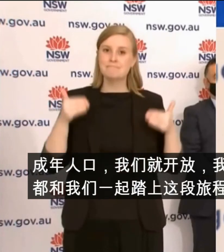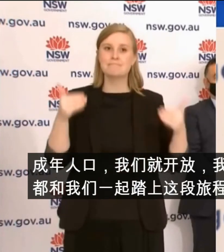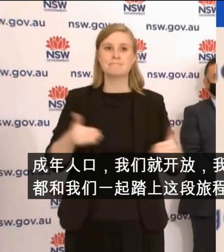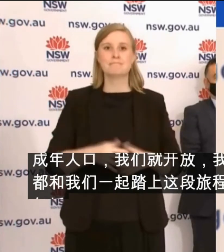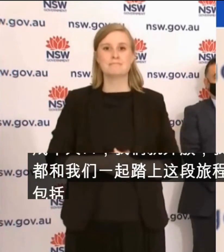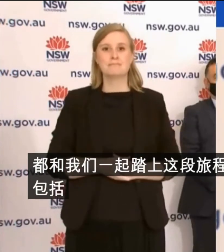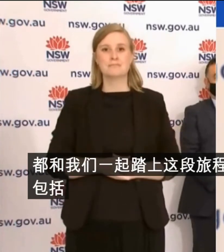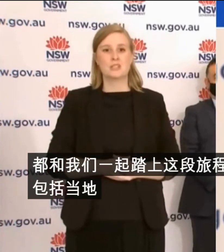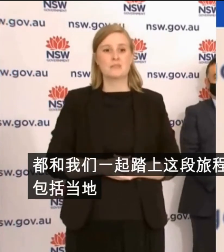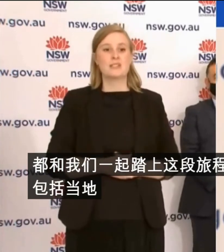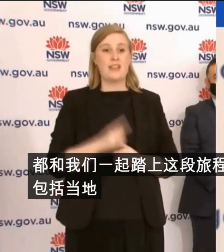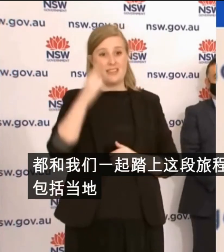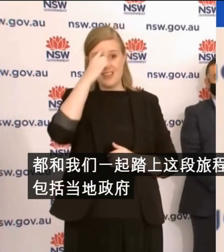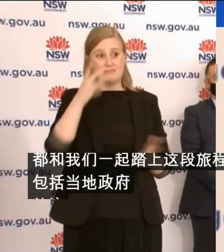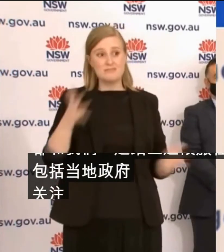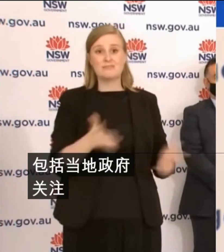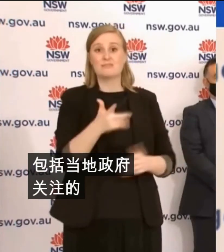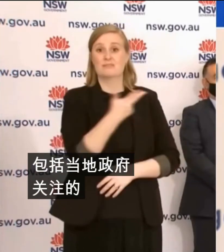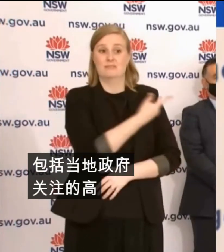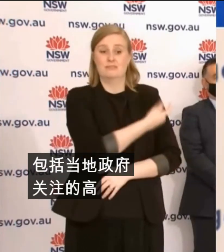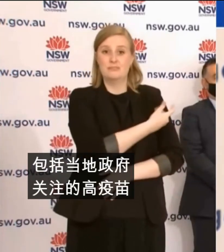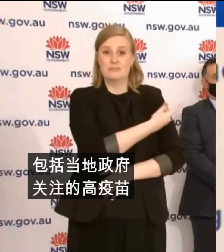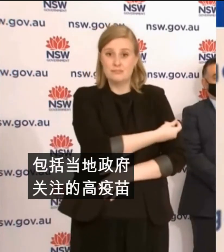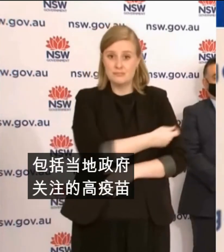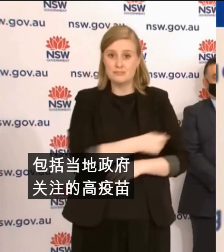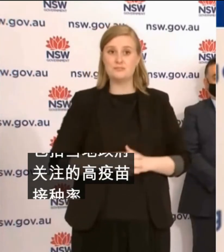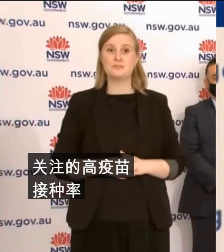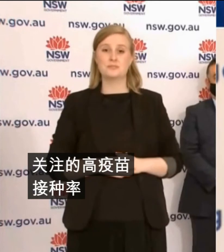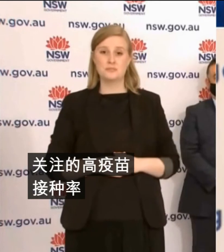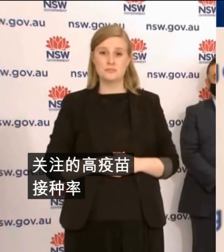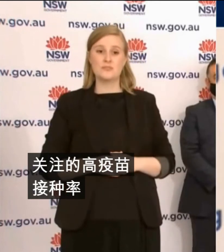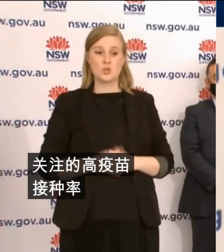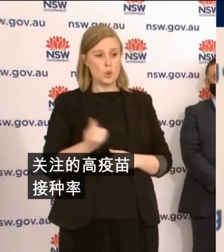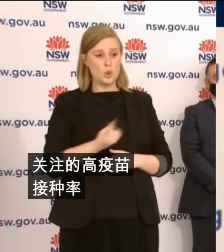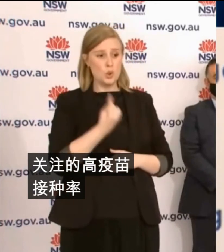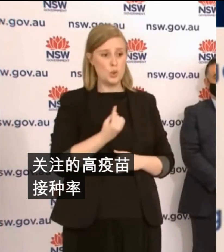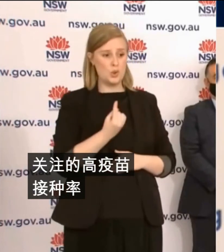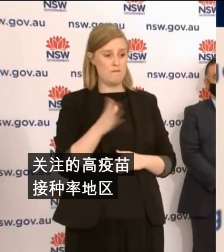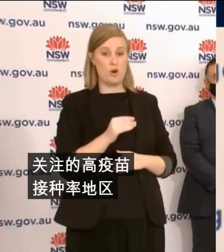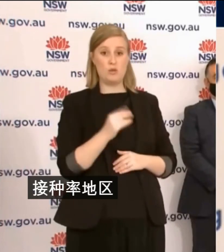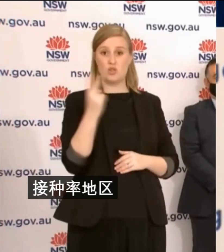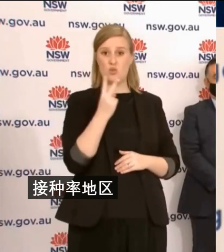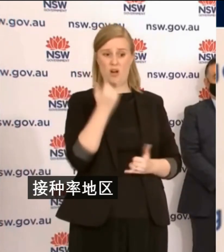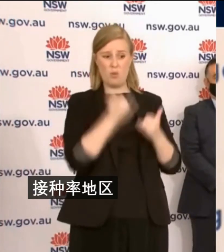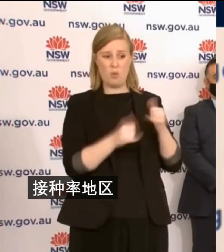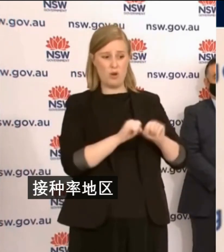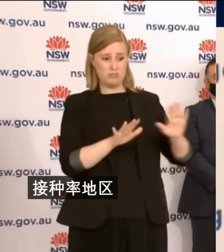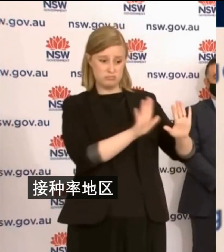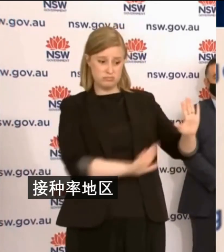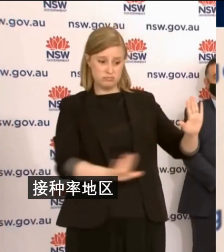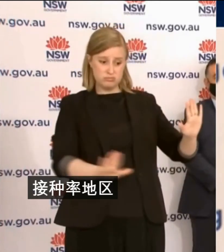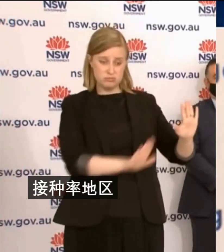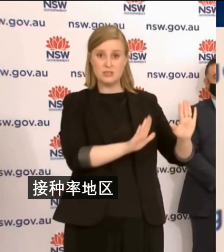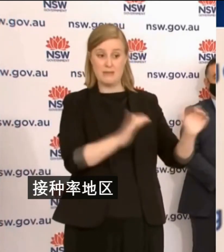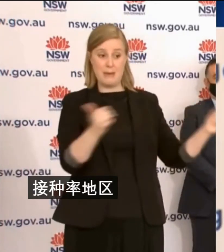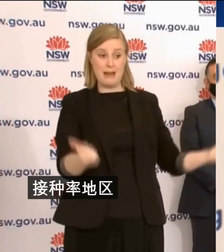journey. That will include the local government areas of concern that have those high vaccination rates. Everybody across New South Wales who is fully vaccinated